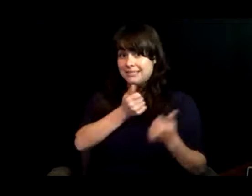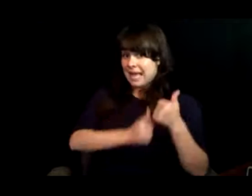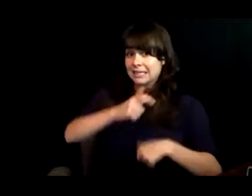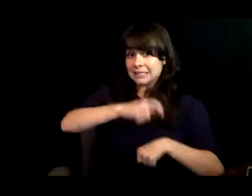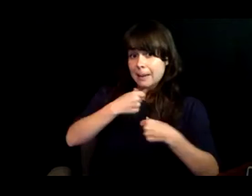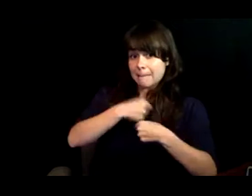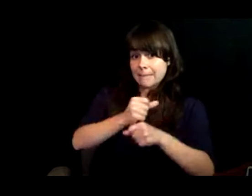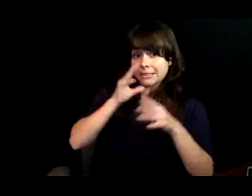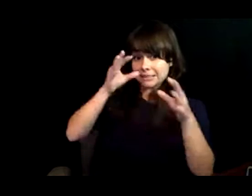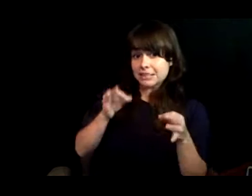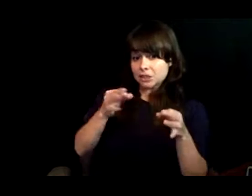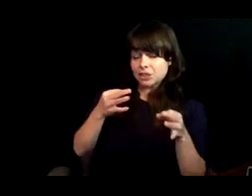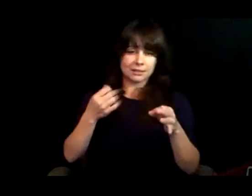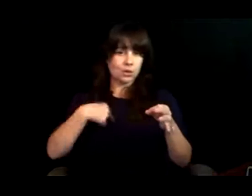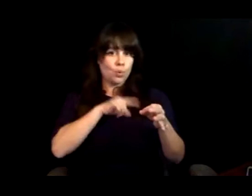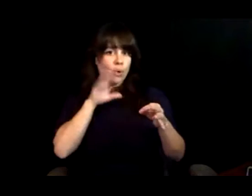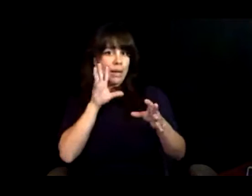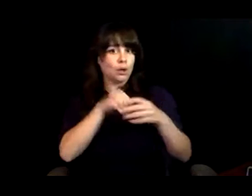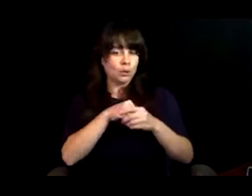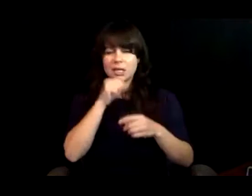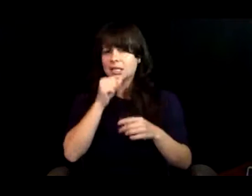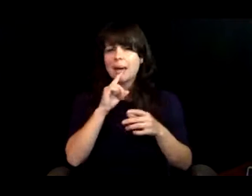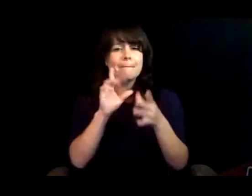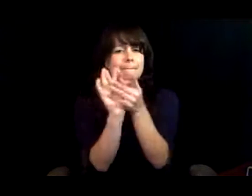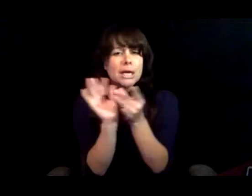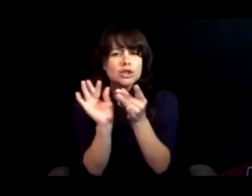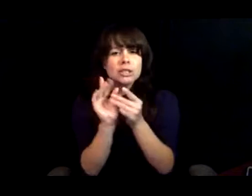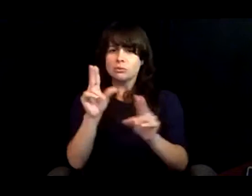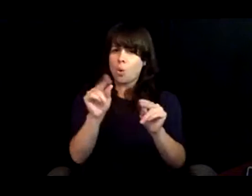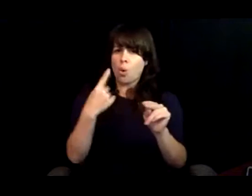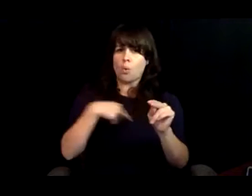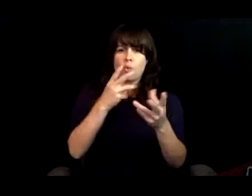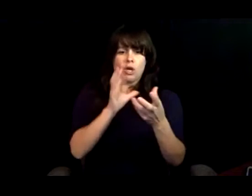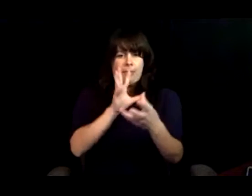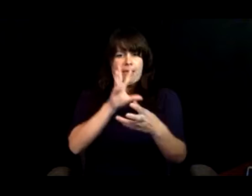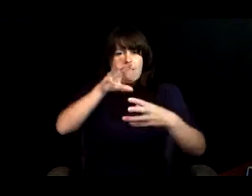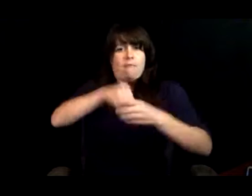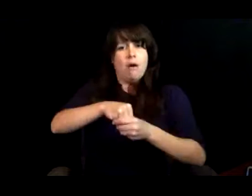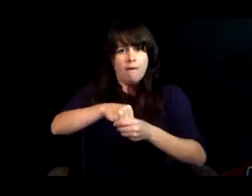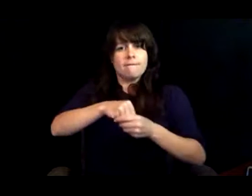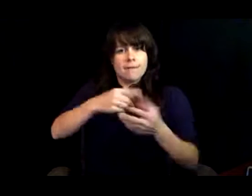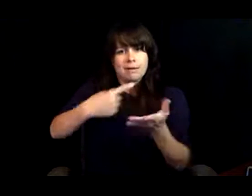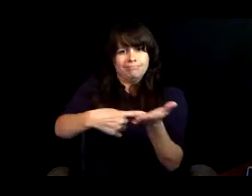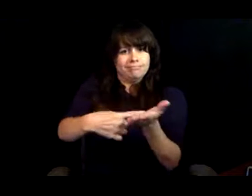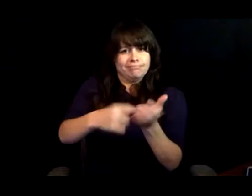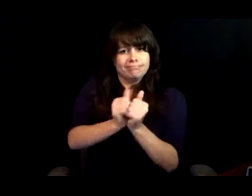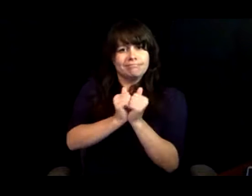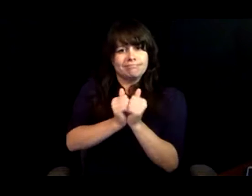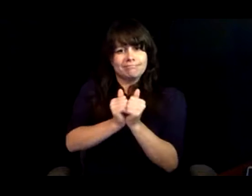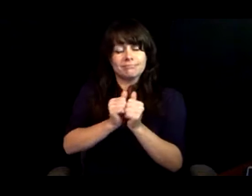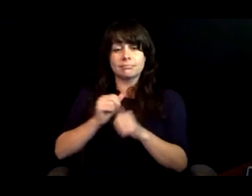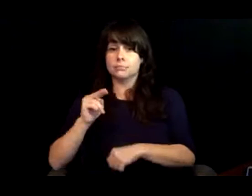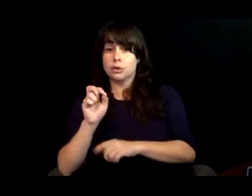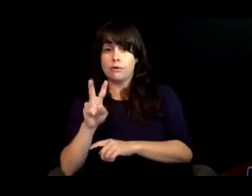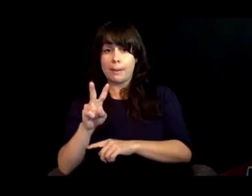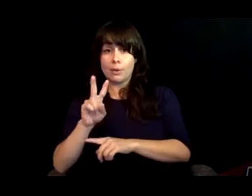decision-making, not just mentioned, but the seat at the table. November 2nd or prior, you can vote